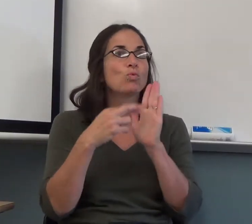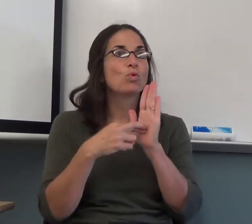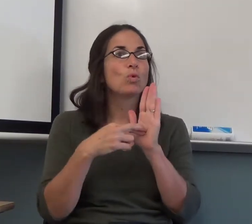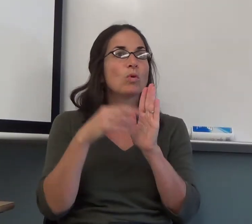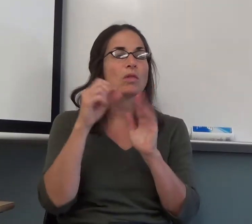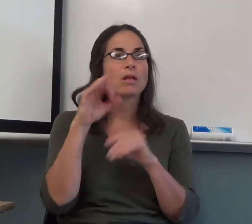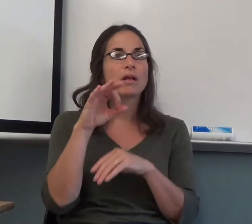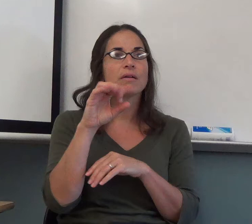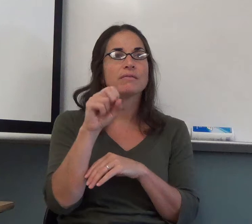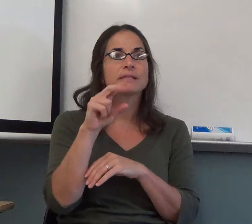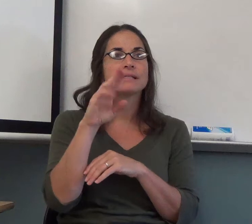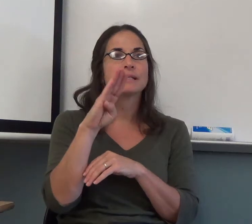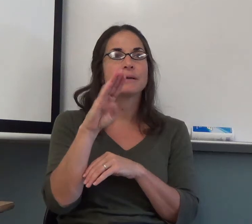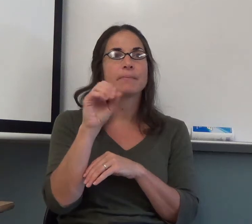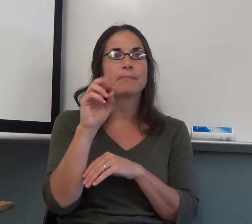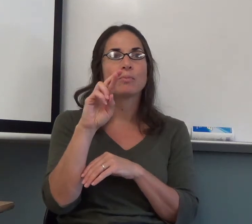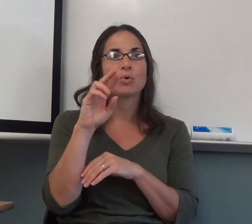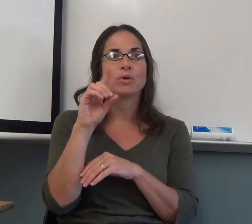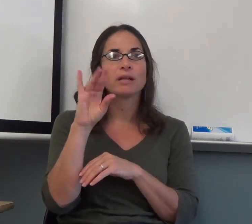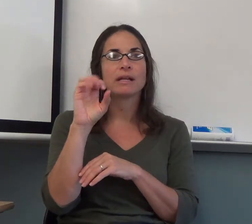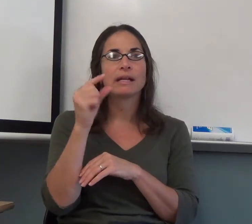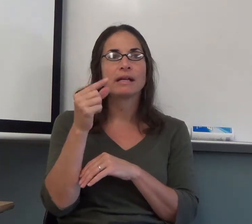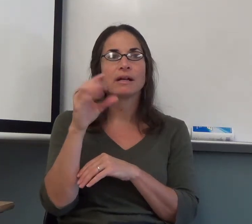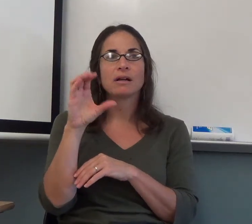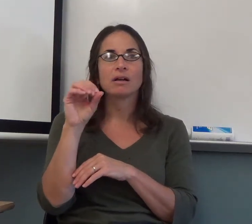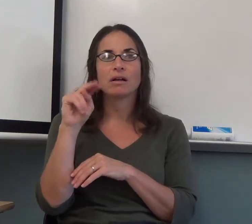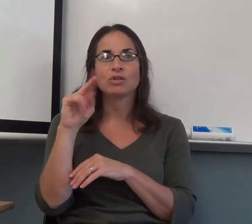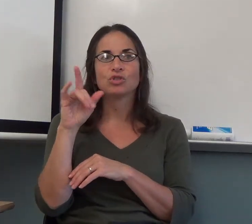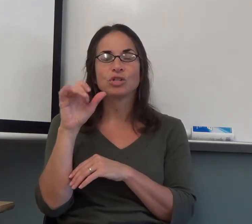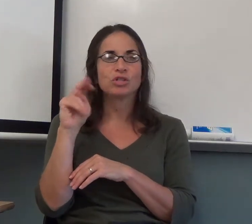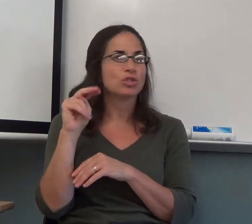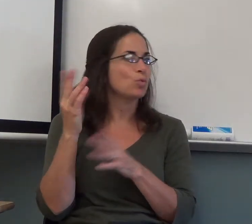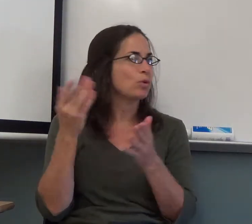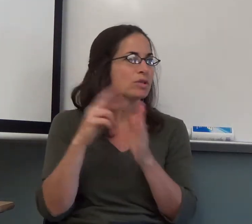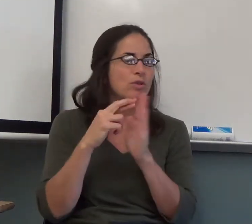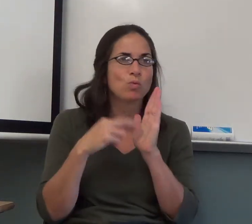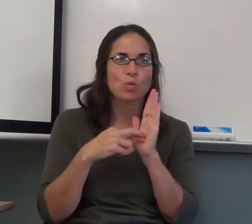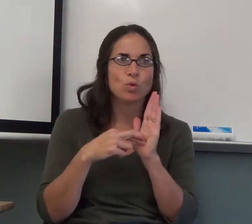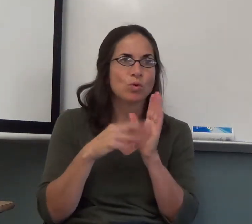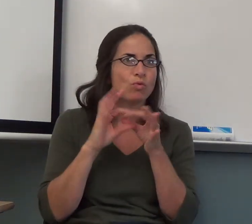are the rules with subordinating conjunctions when it comes to punctuation?